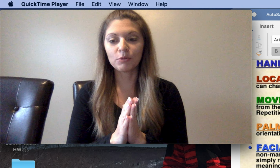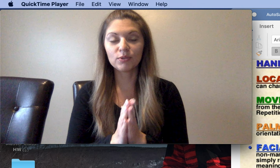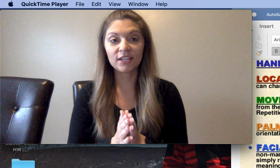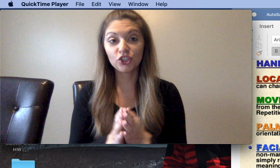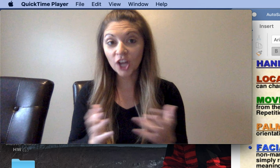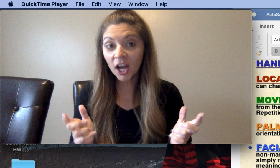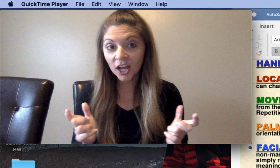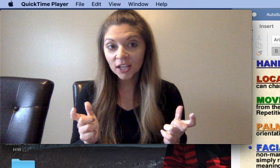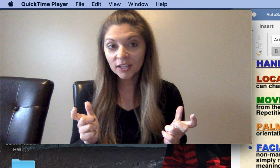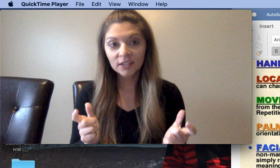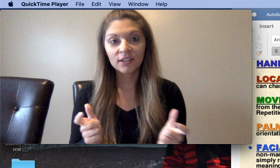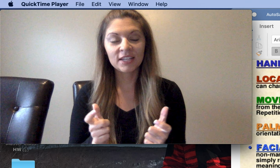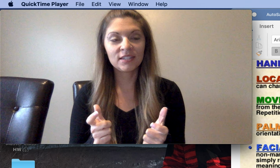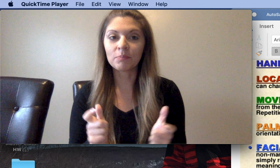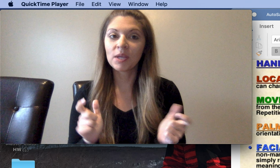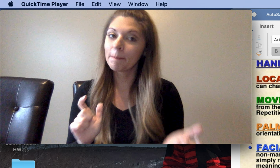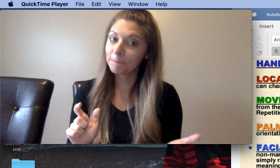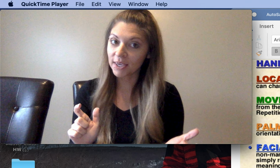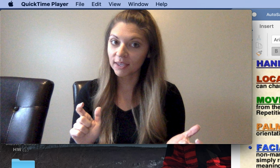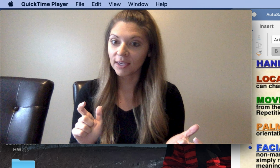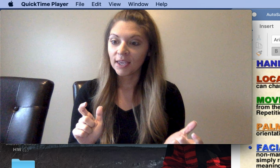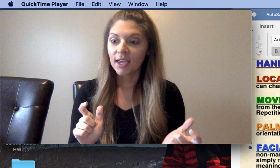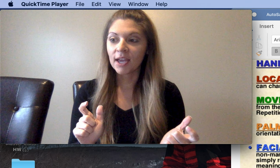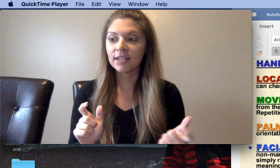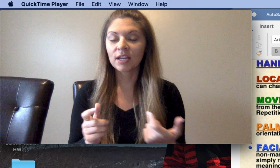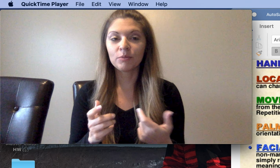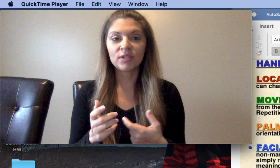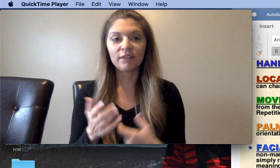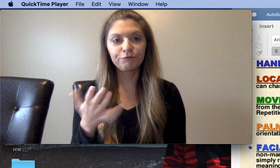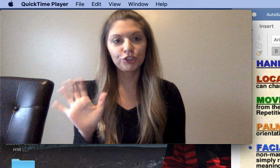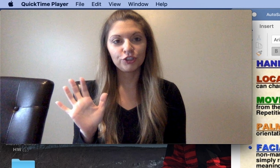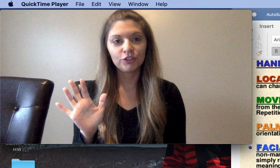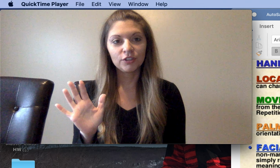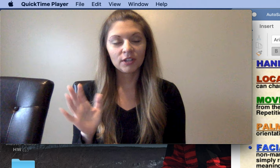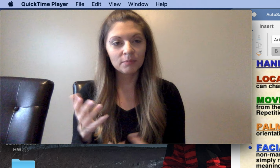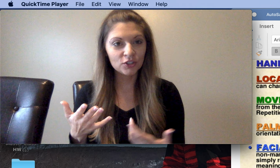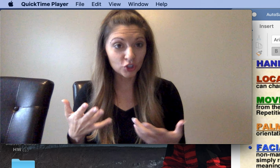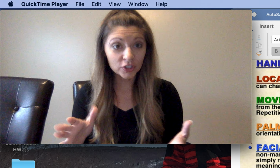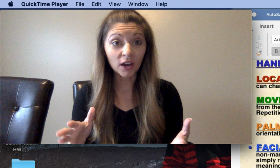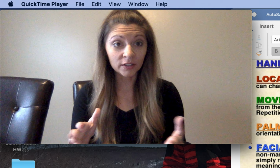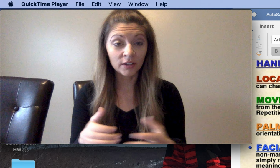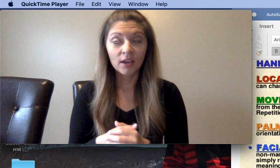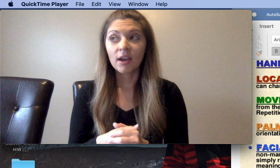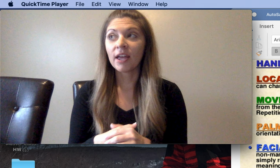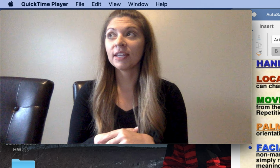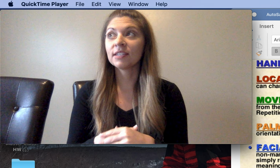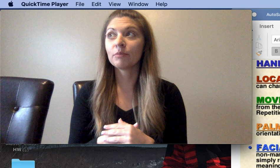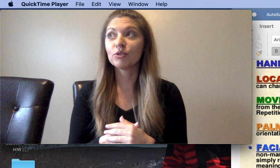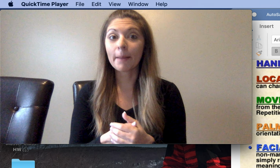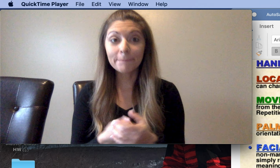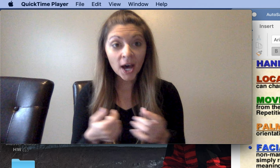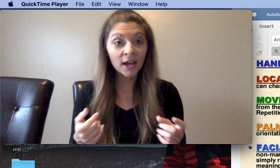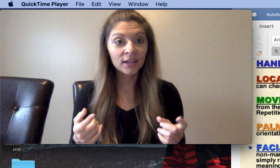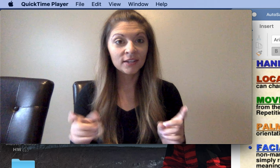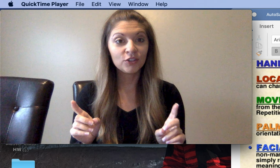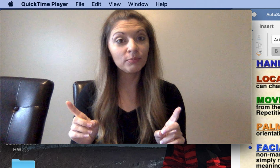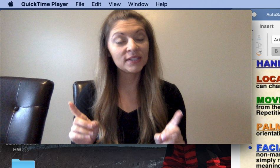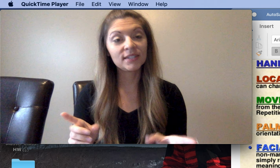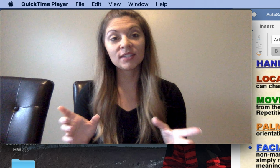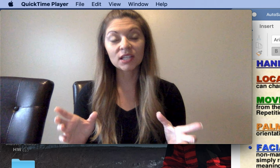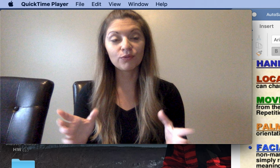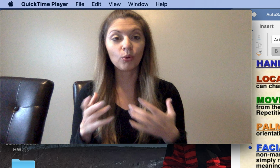anytime you say cha, it's something big. Anytime you say psh, it means you're done. Anytime you say pa,